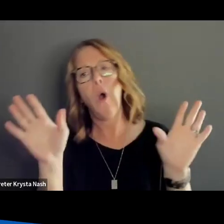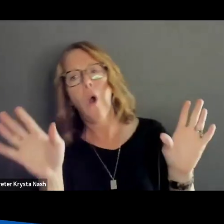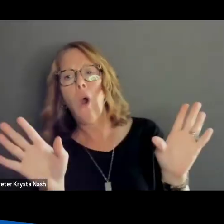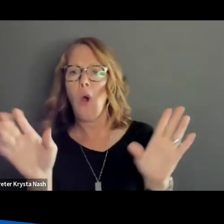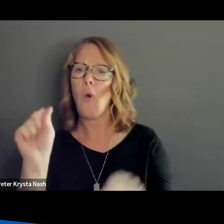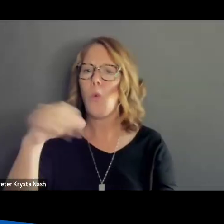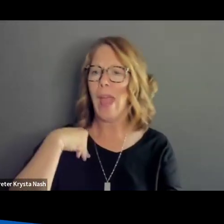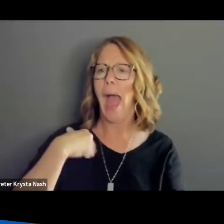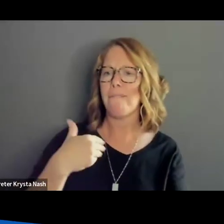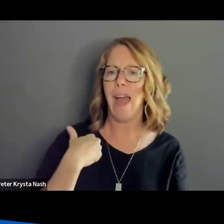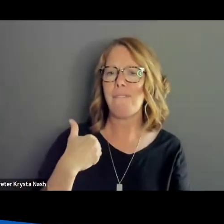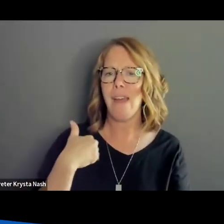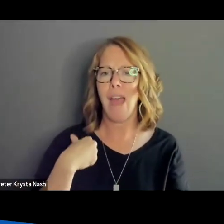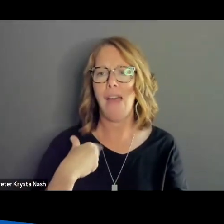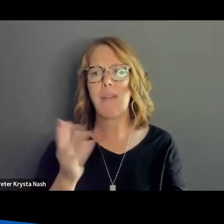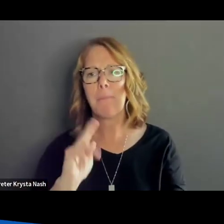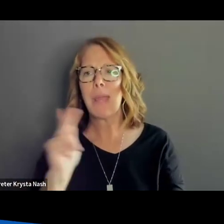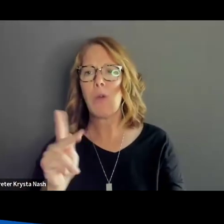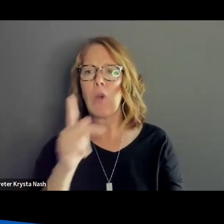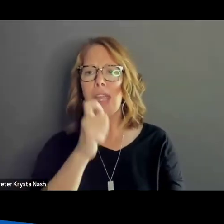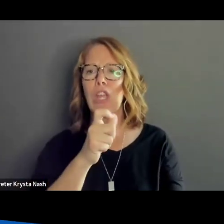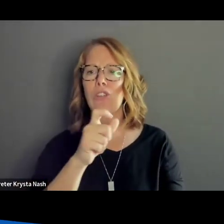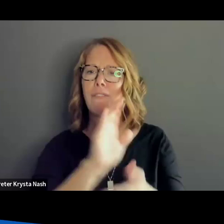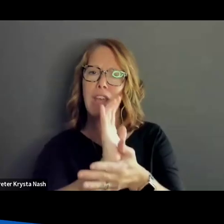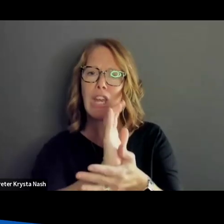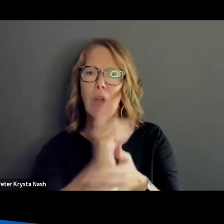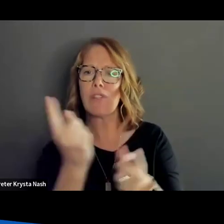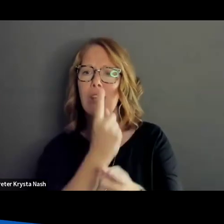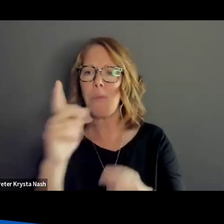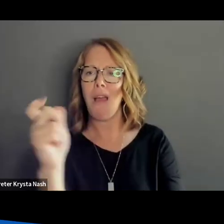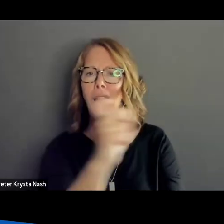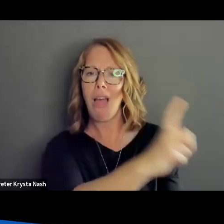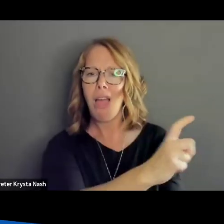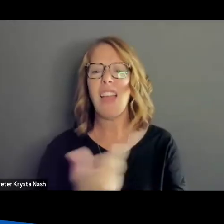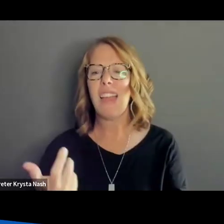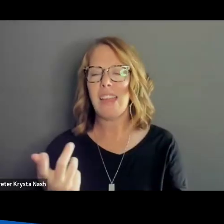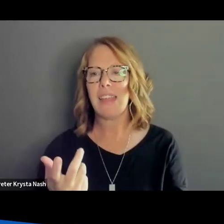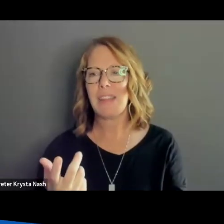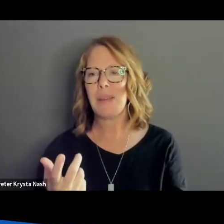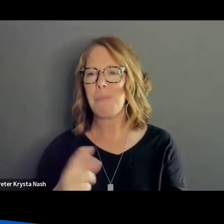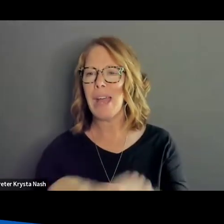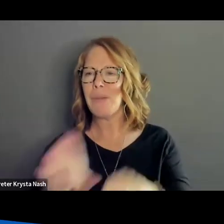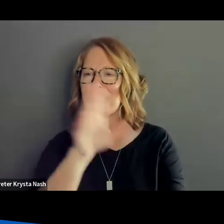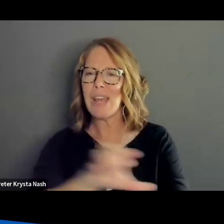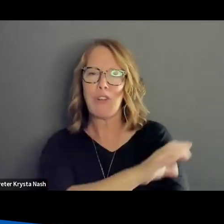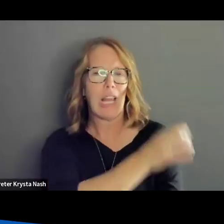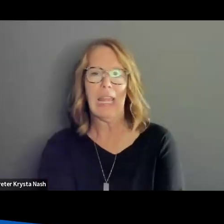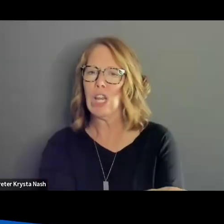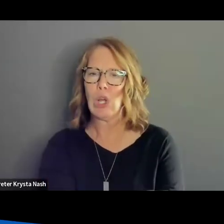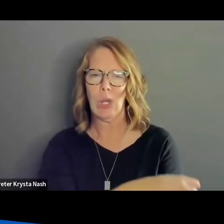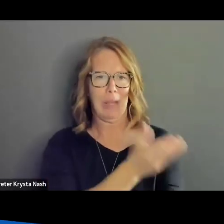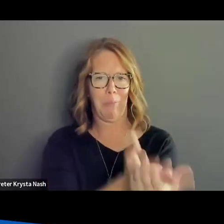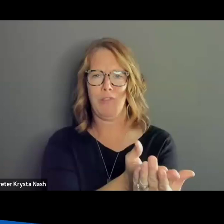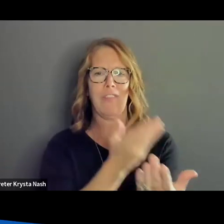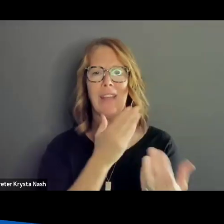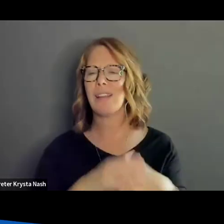yes, we have people, and here's a videotape of someone who had it," but it was never like in the clinical literature. It was